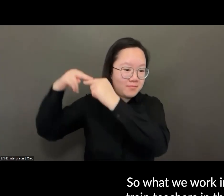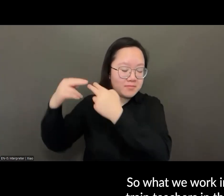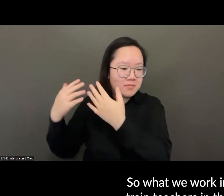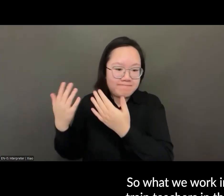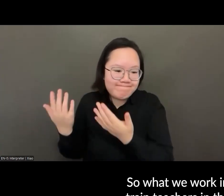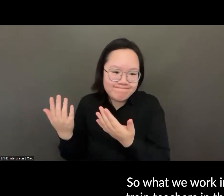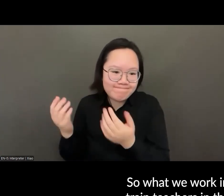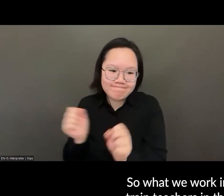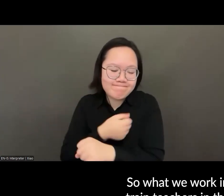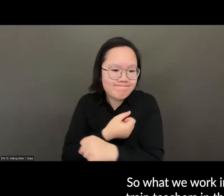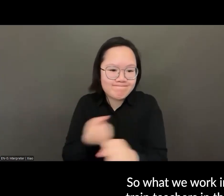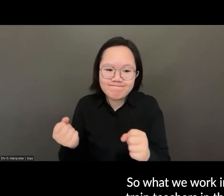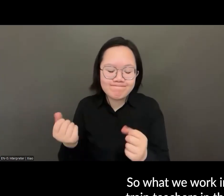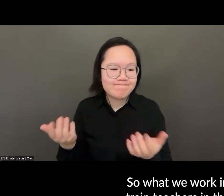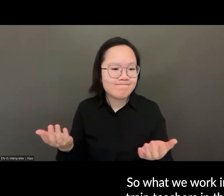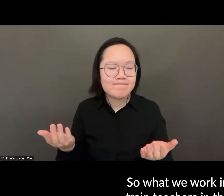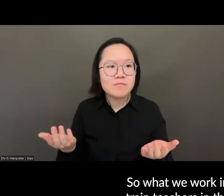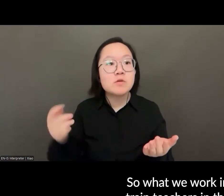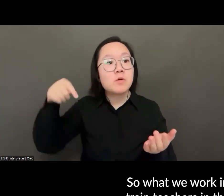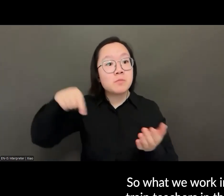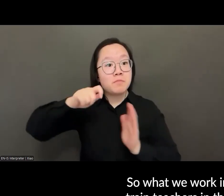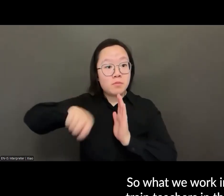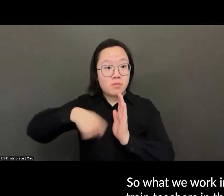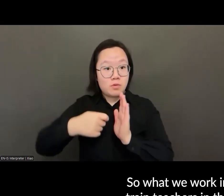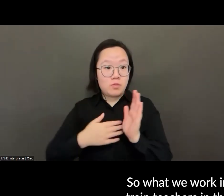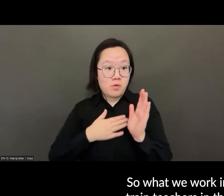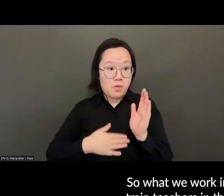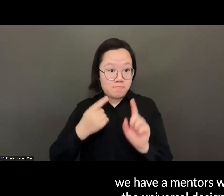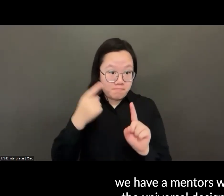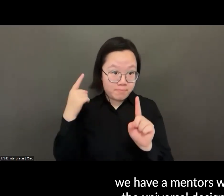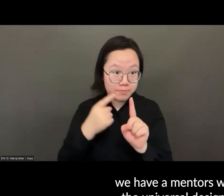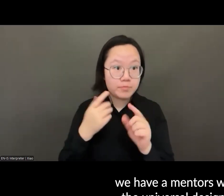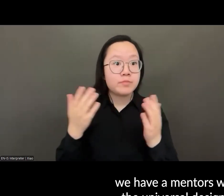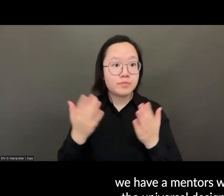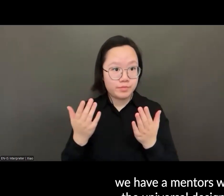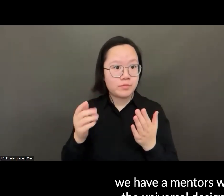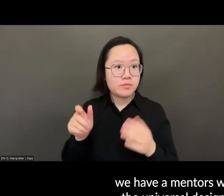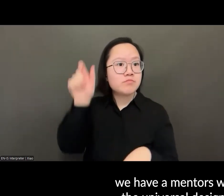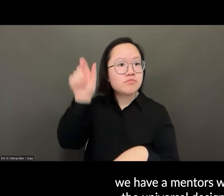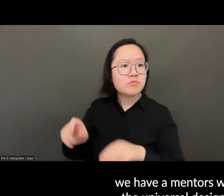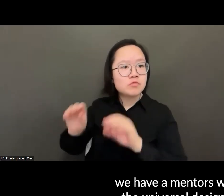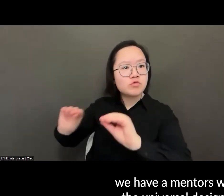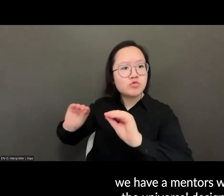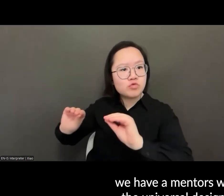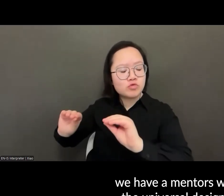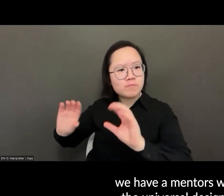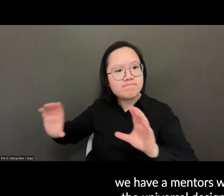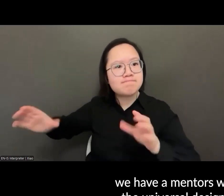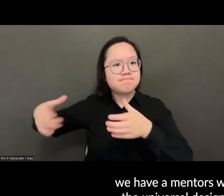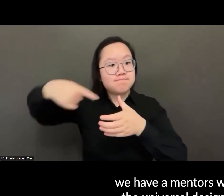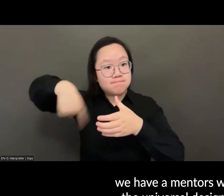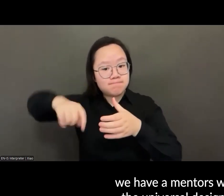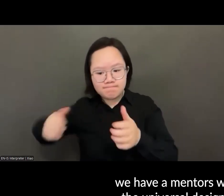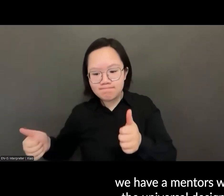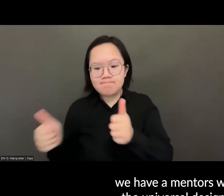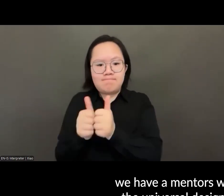we work in the project is that we train teachers in the UDL approach. We have mentors who support teachers